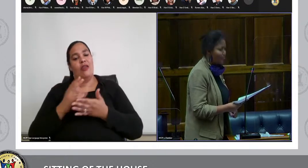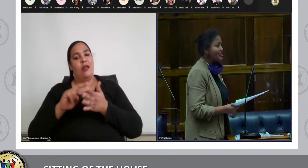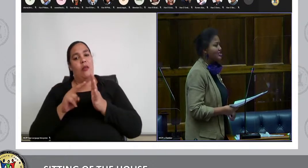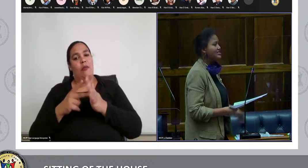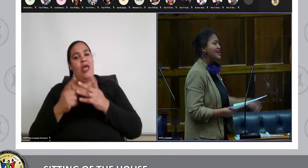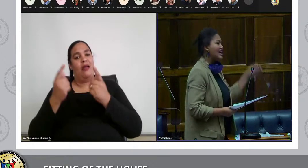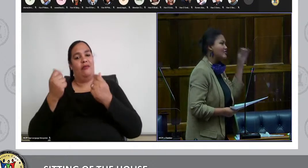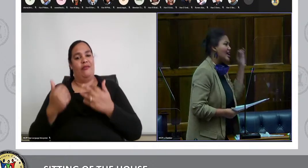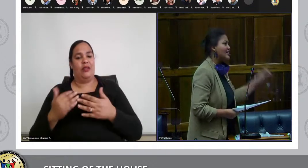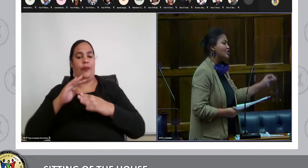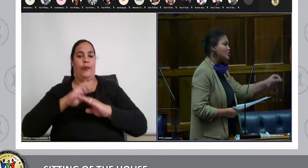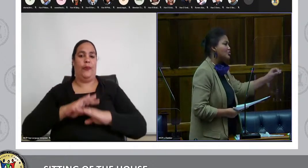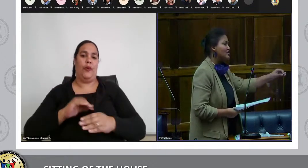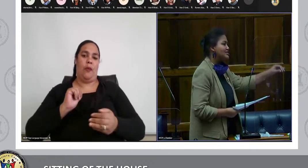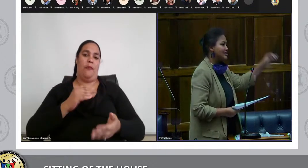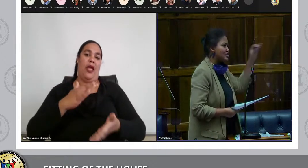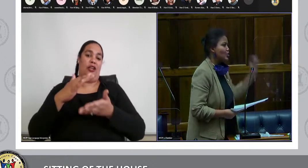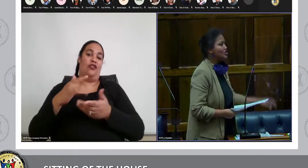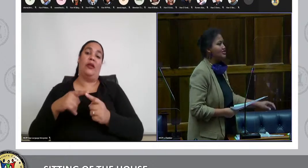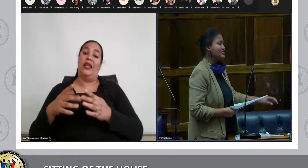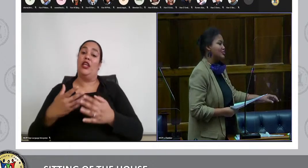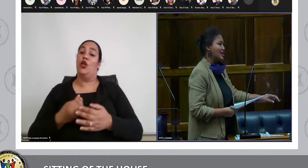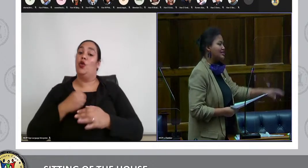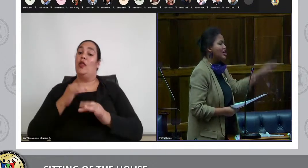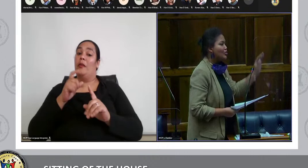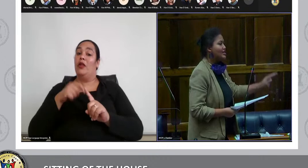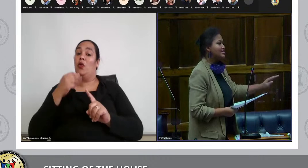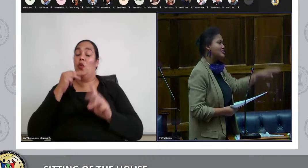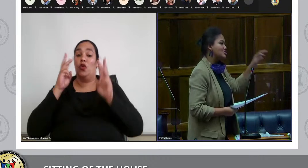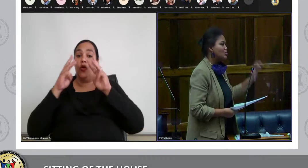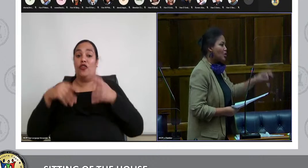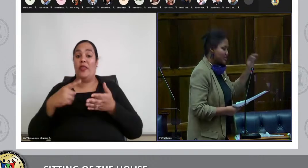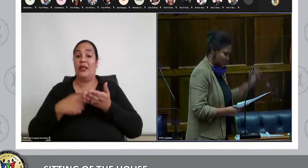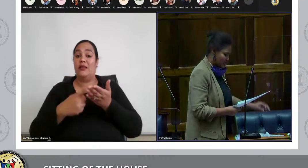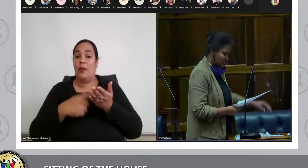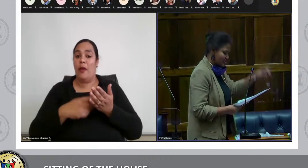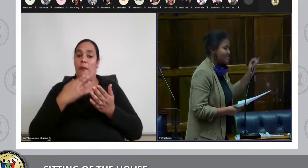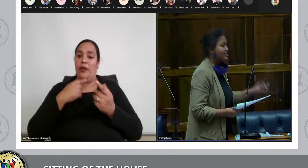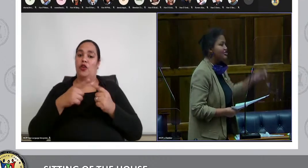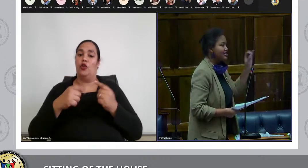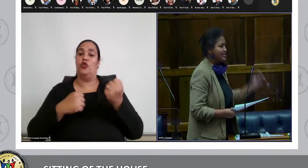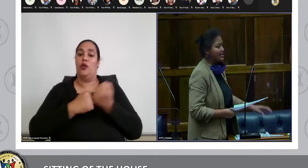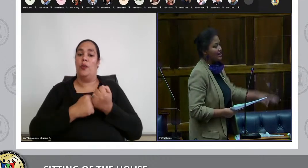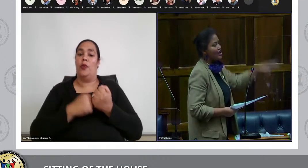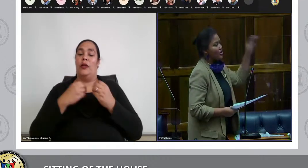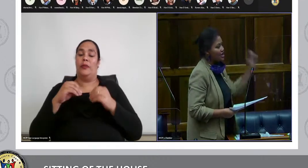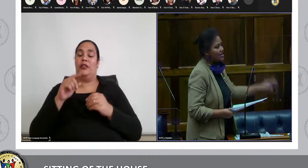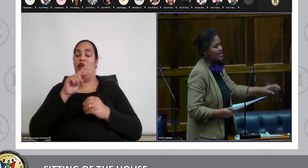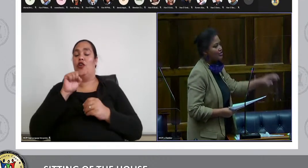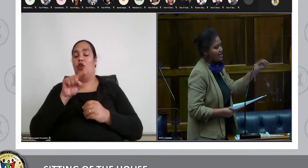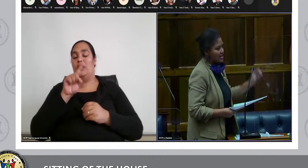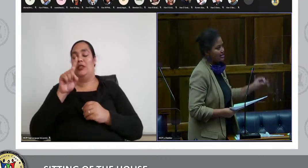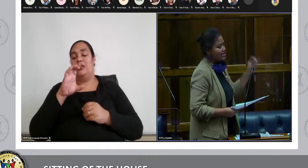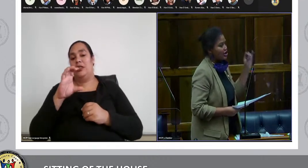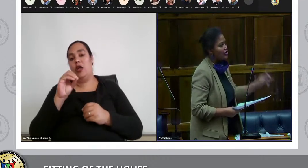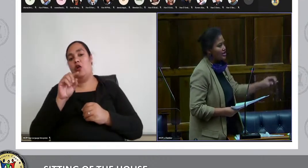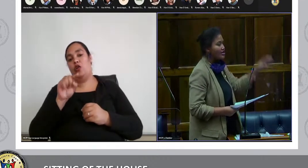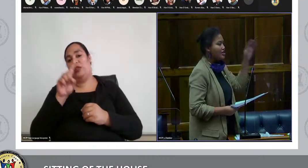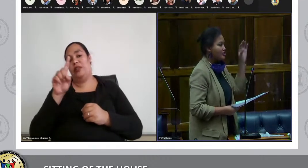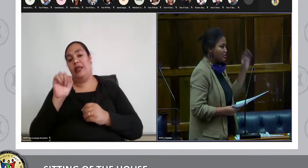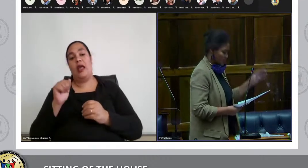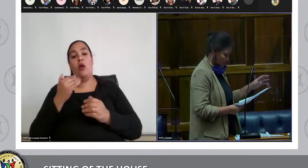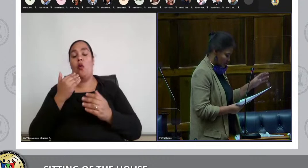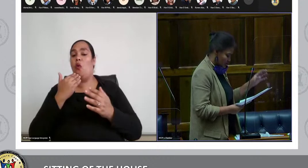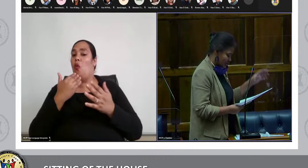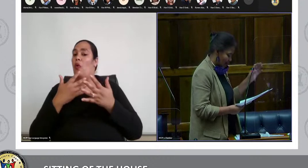financial relief packages. And if any youth person is watching this debate, please go to supportbusiness.co.za or any company that is